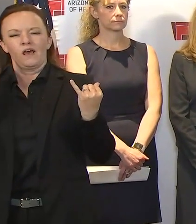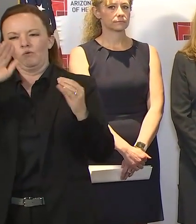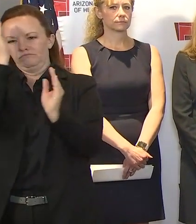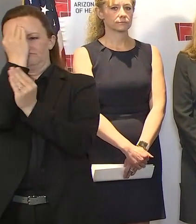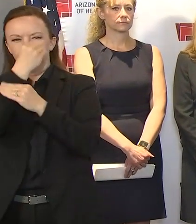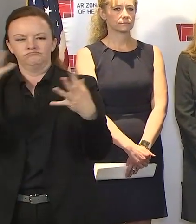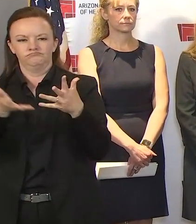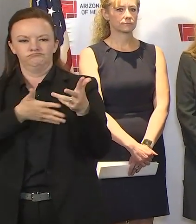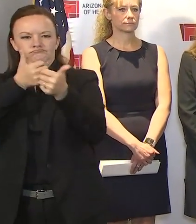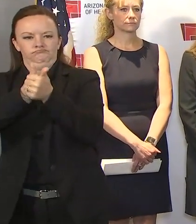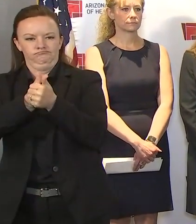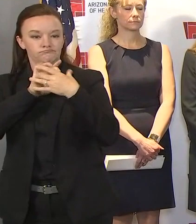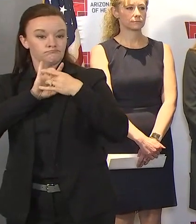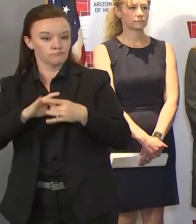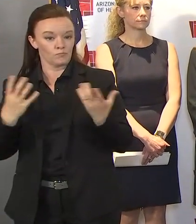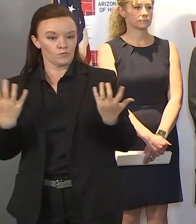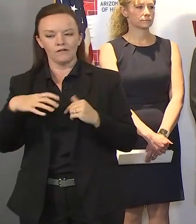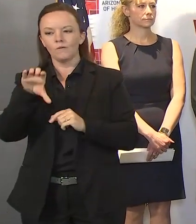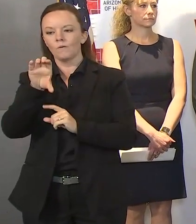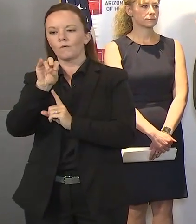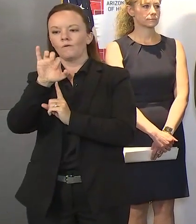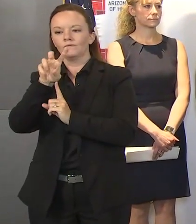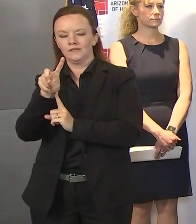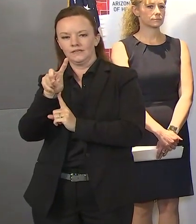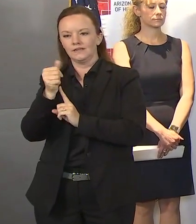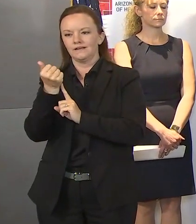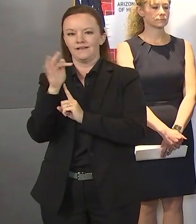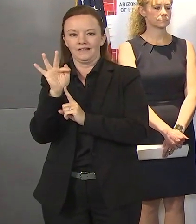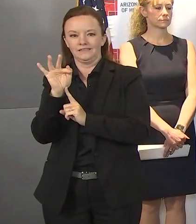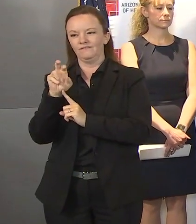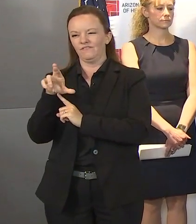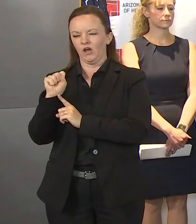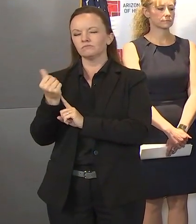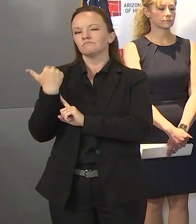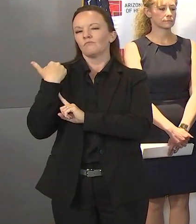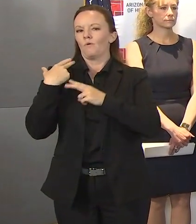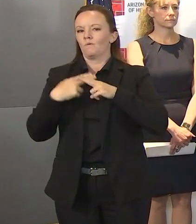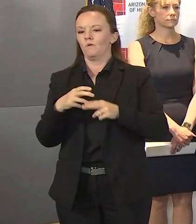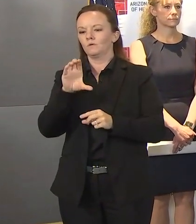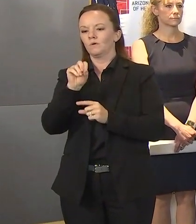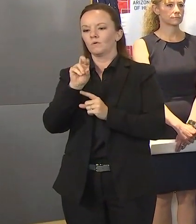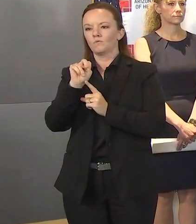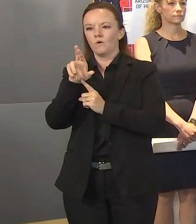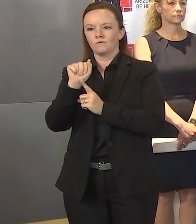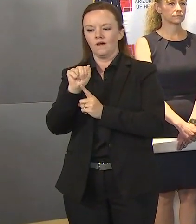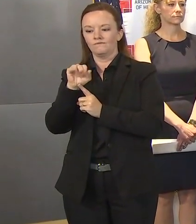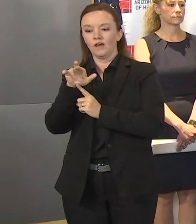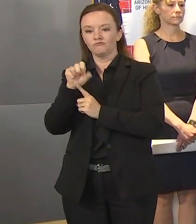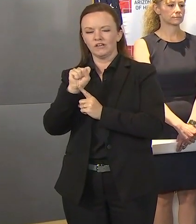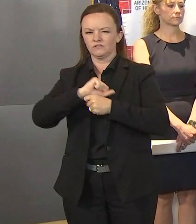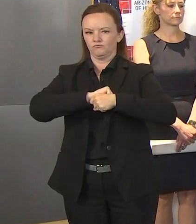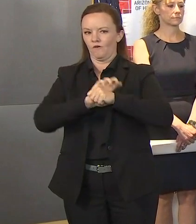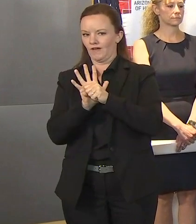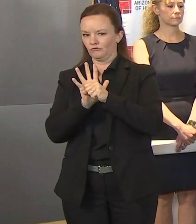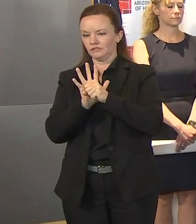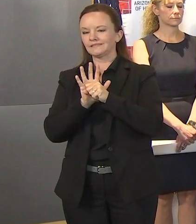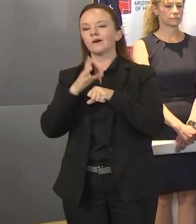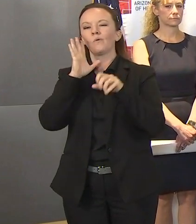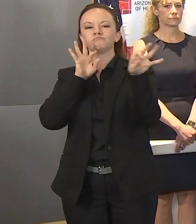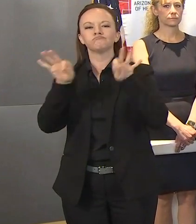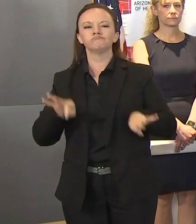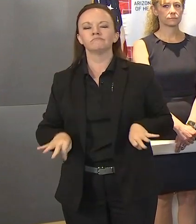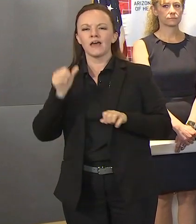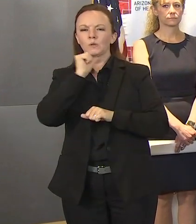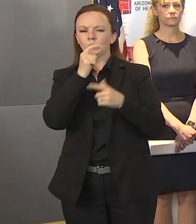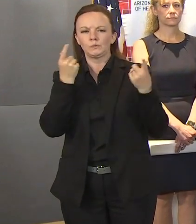on COVID-19 virus, previously known as coronavirus, and what Arizona is doing to